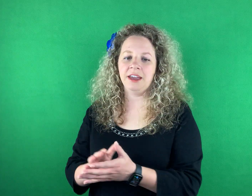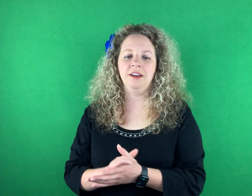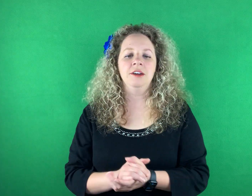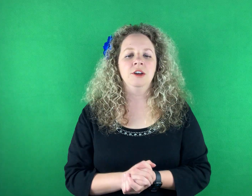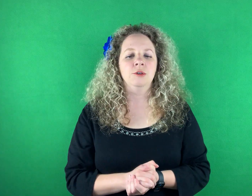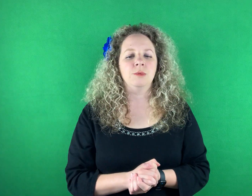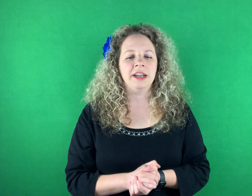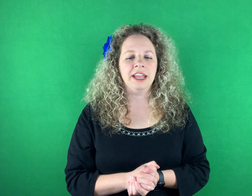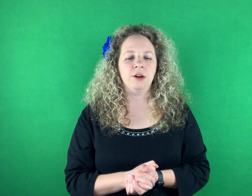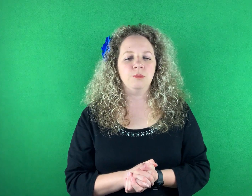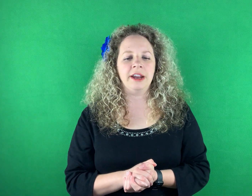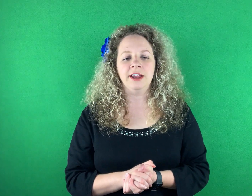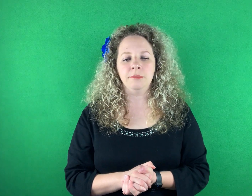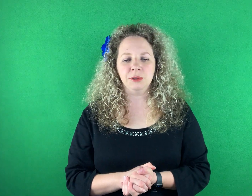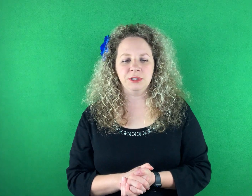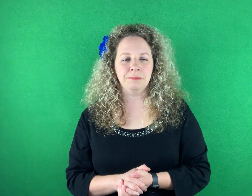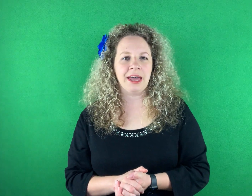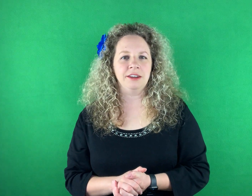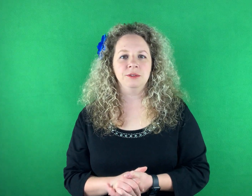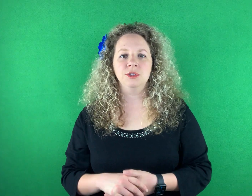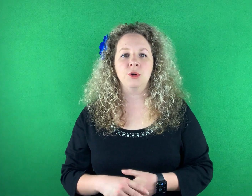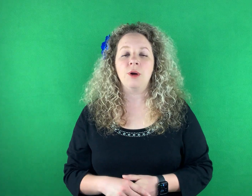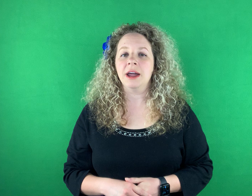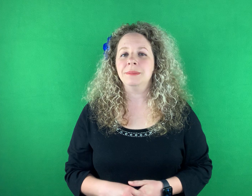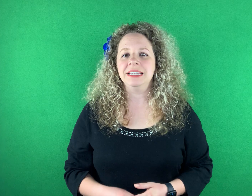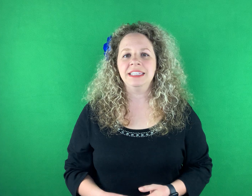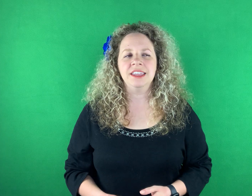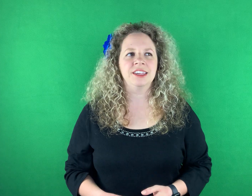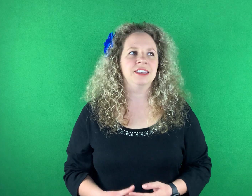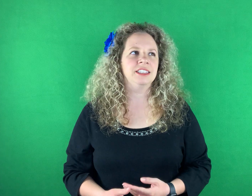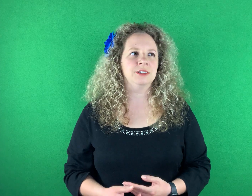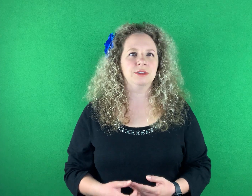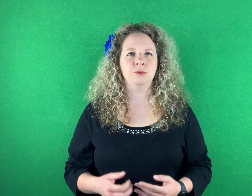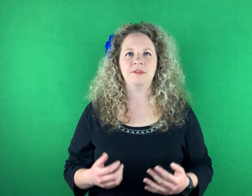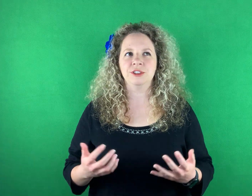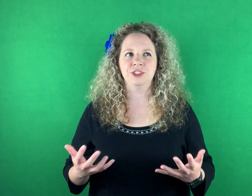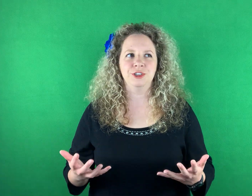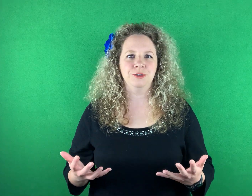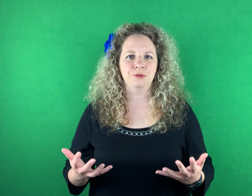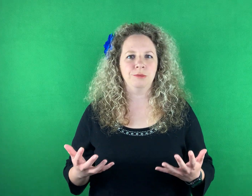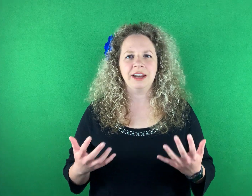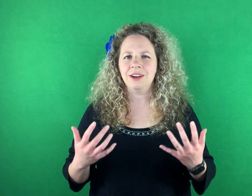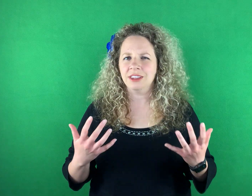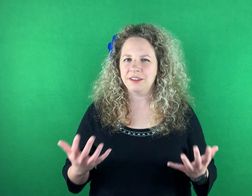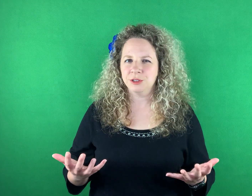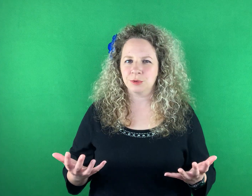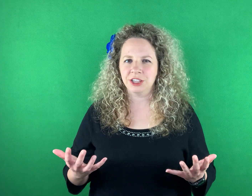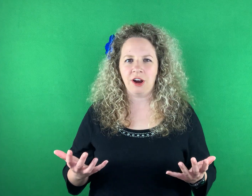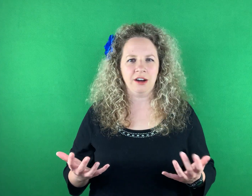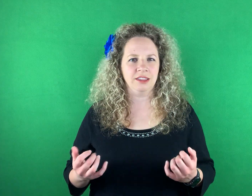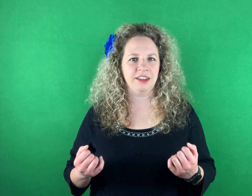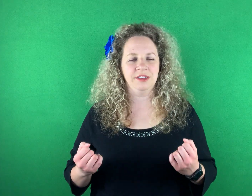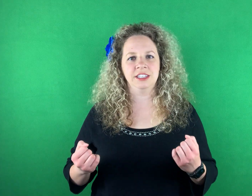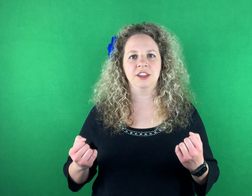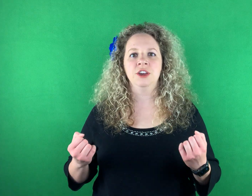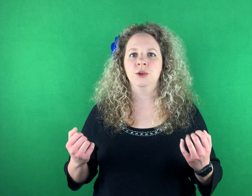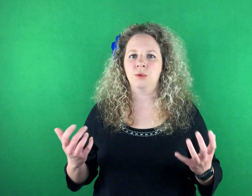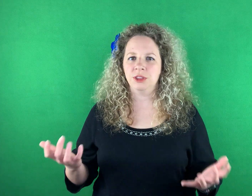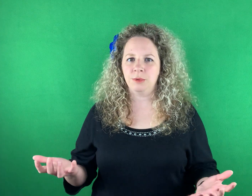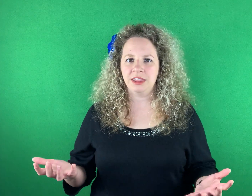Okay, right now I'm losing bad. So I might say that this is in reference to right now life is really hard. Life isn't going the way that